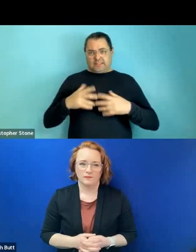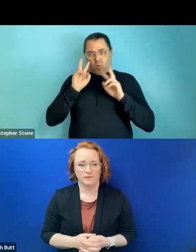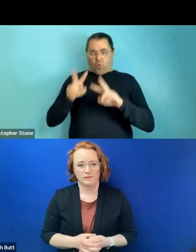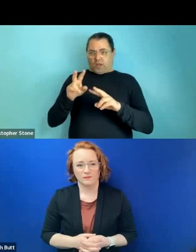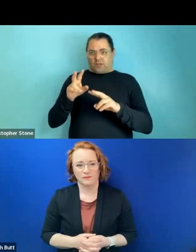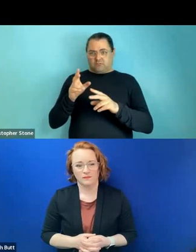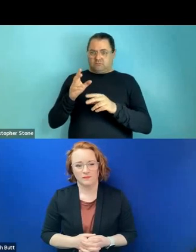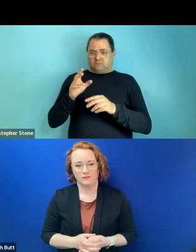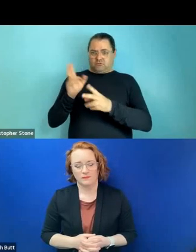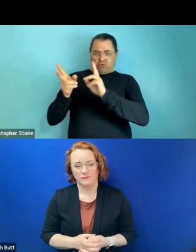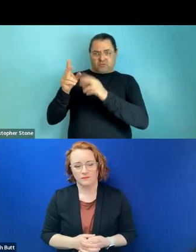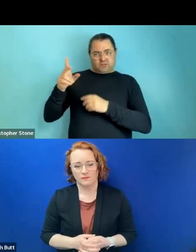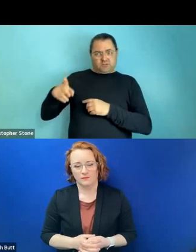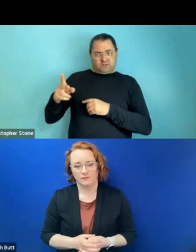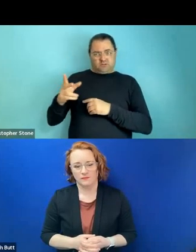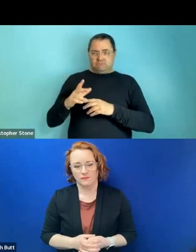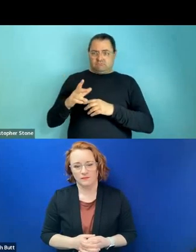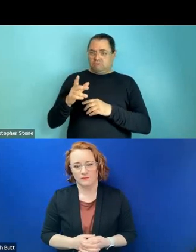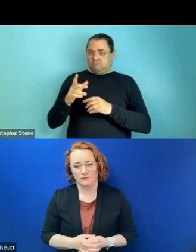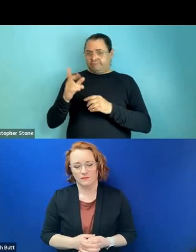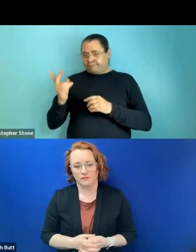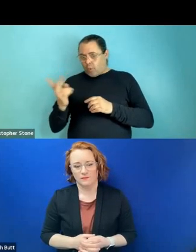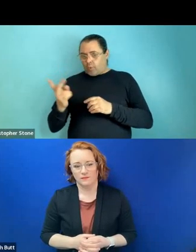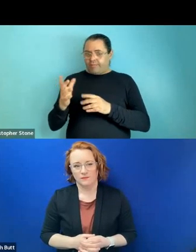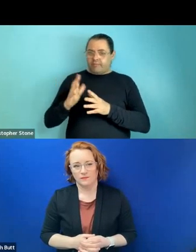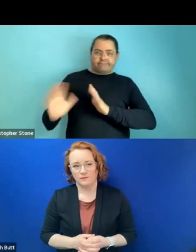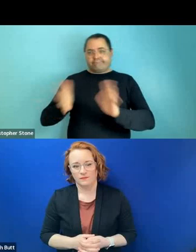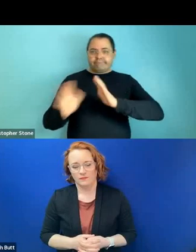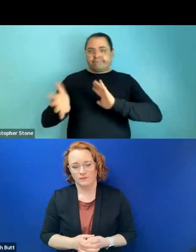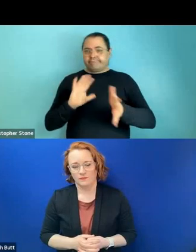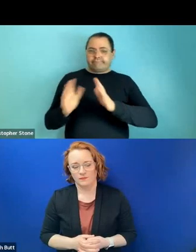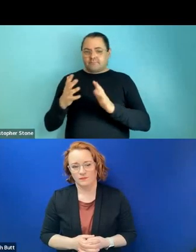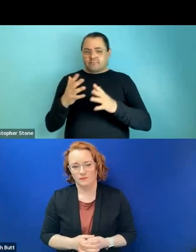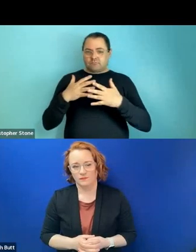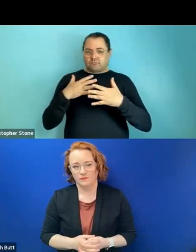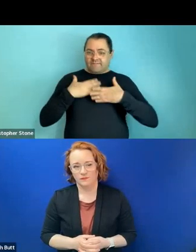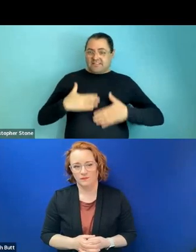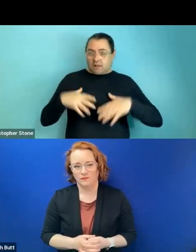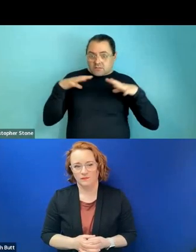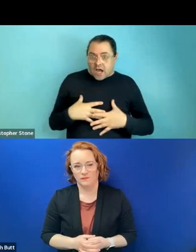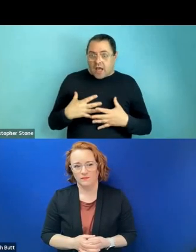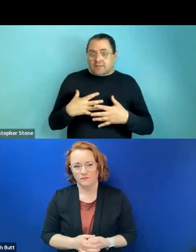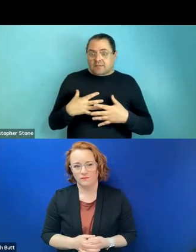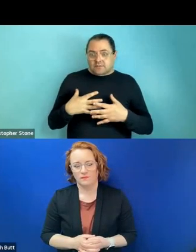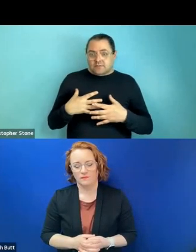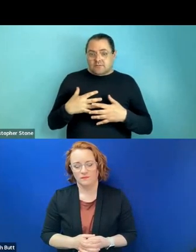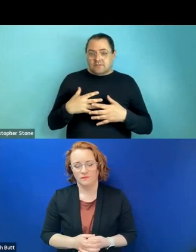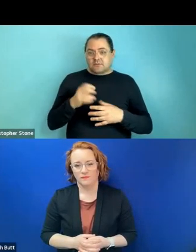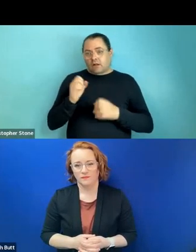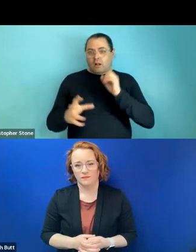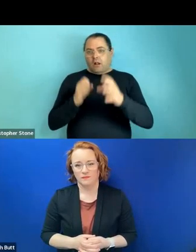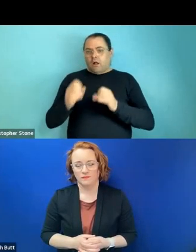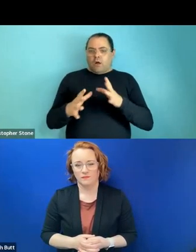know Sarah has been interpreting you. Is it physically demanding on someone? Is there a certain amount of time